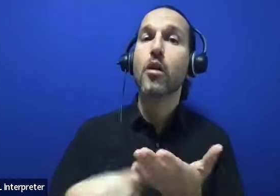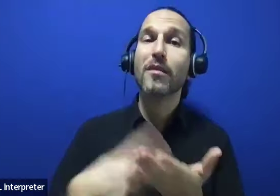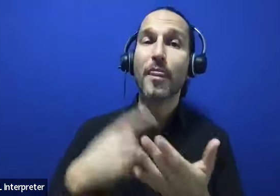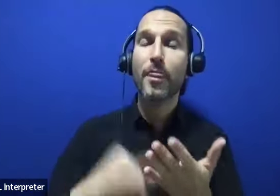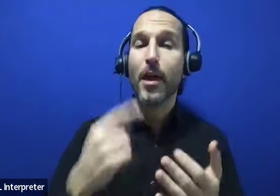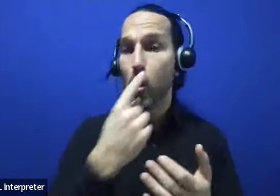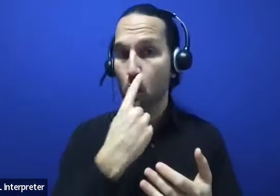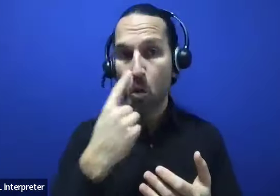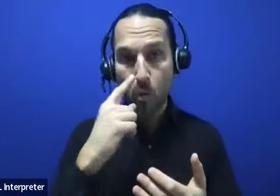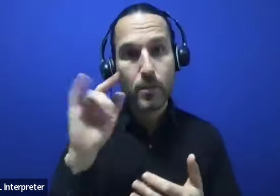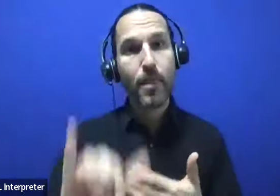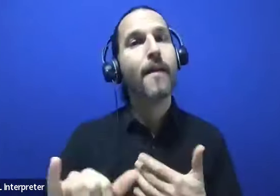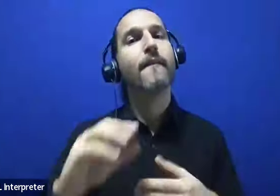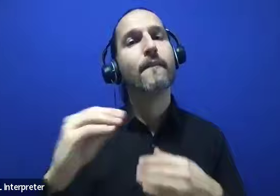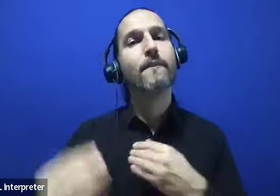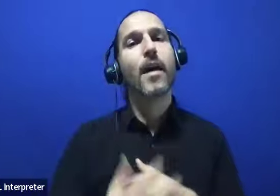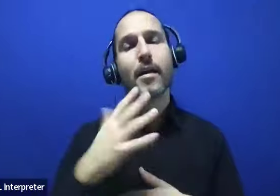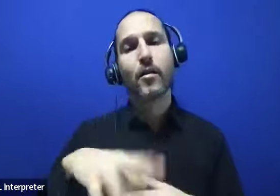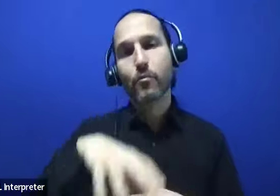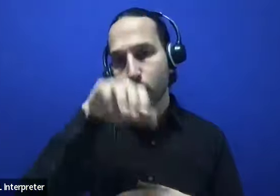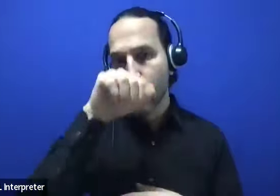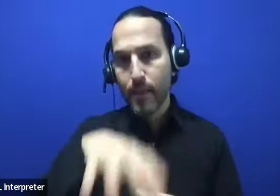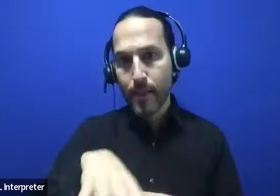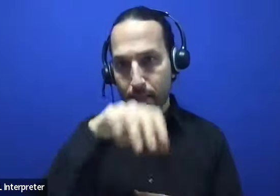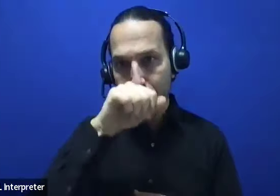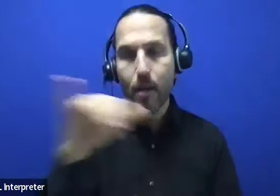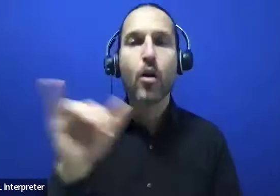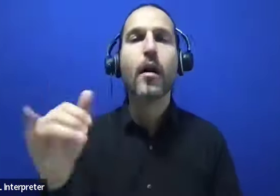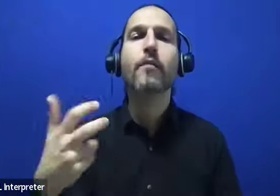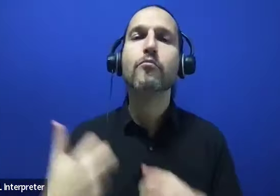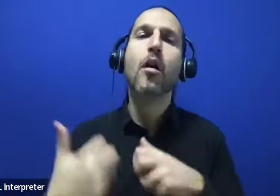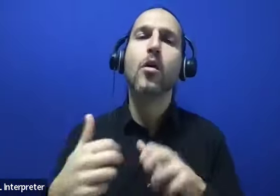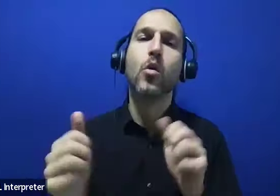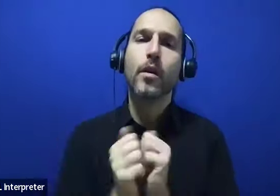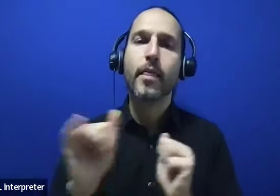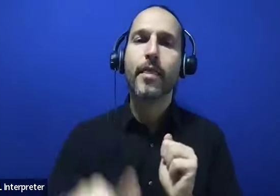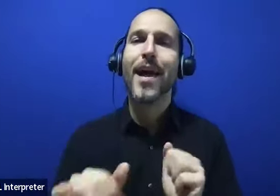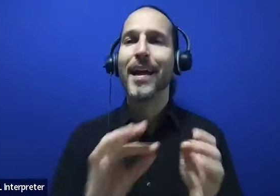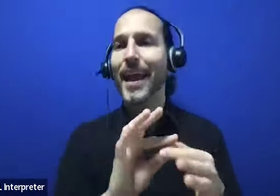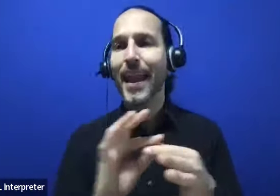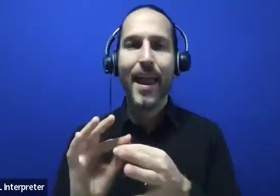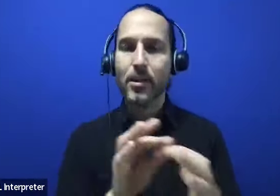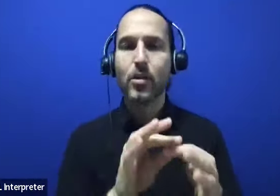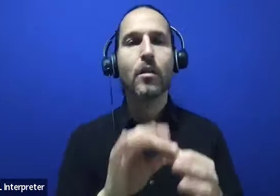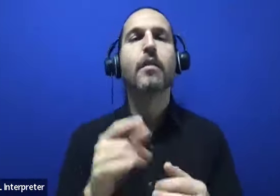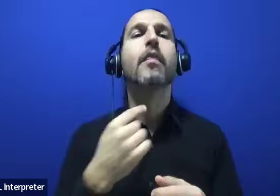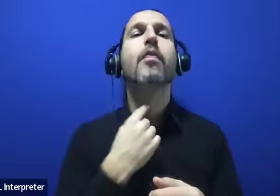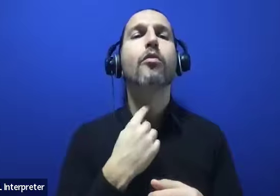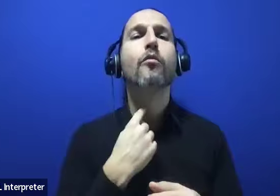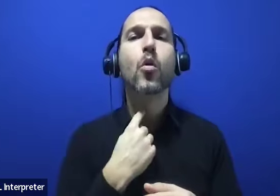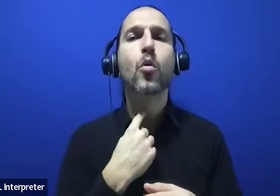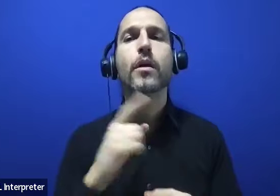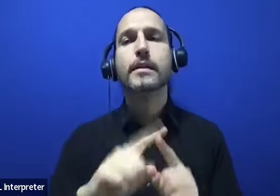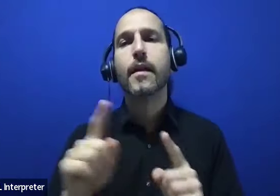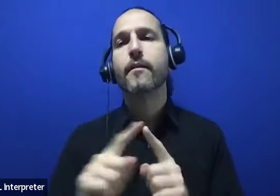atresia affecting breathing, but you can also have problems with the connection in the back of your throat, the